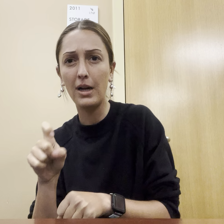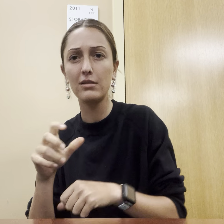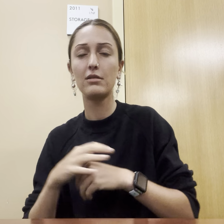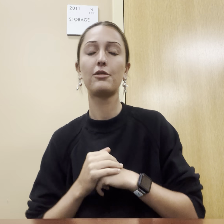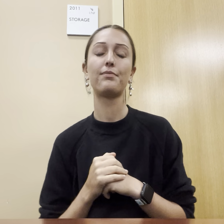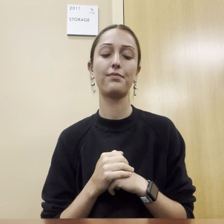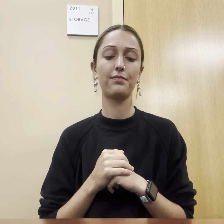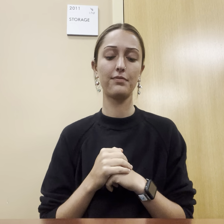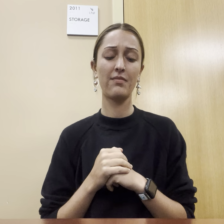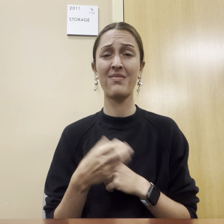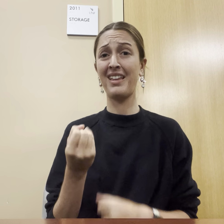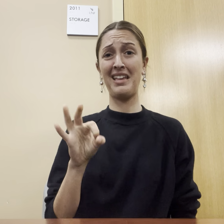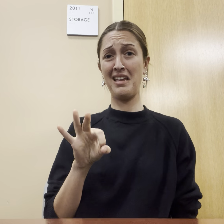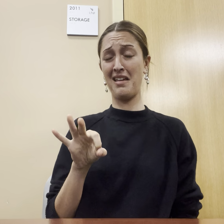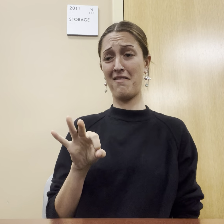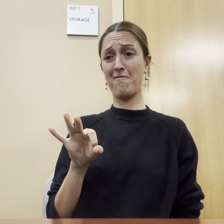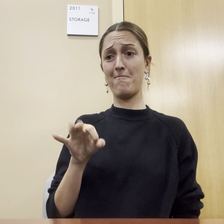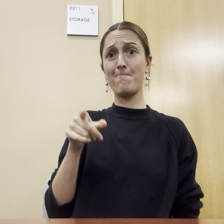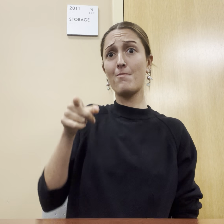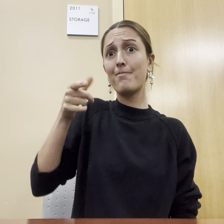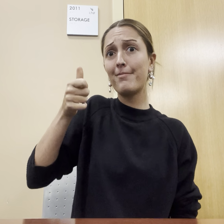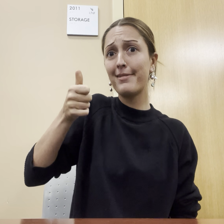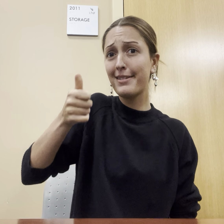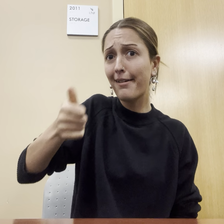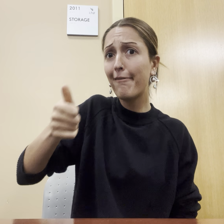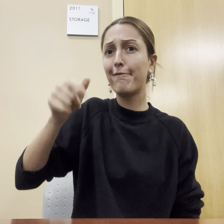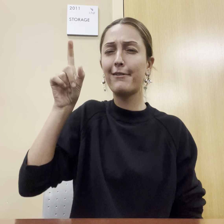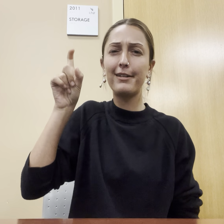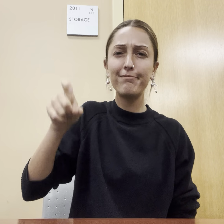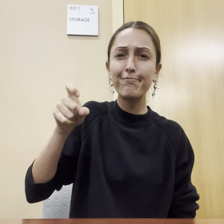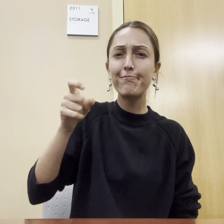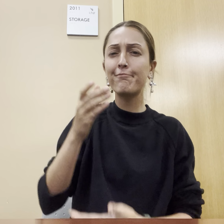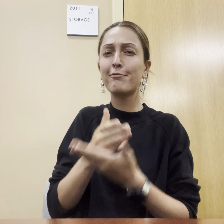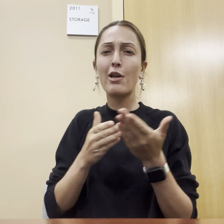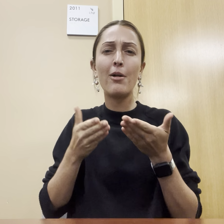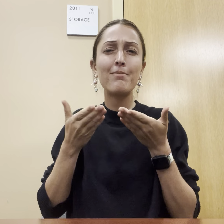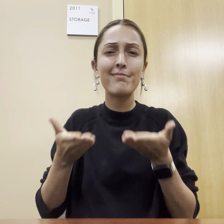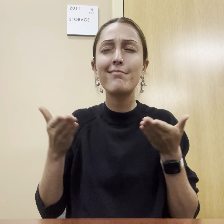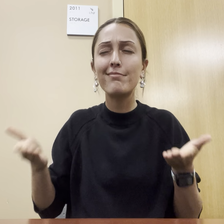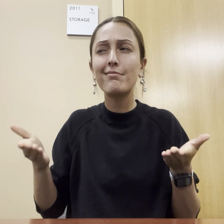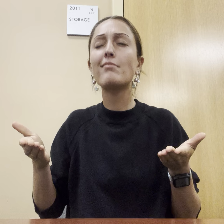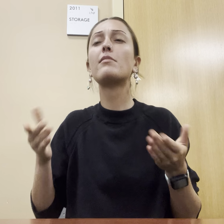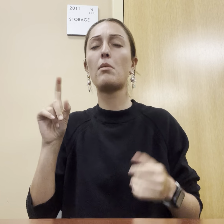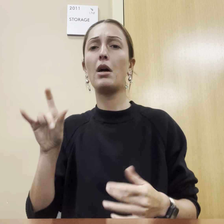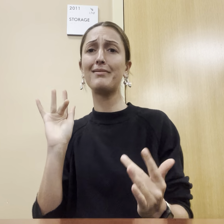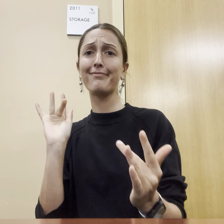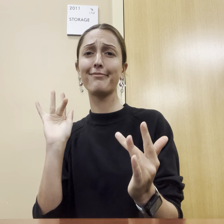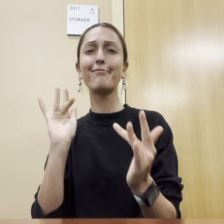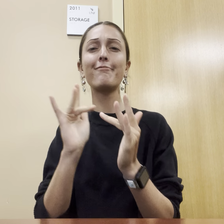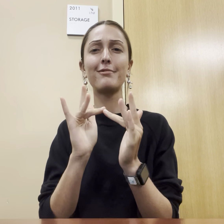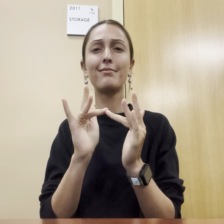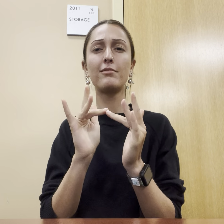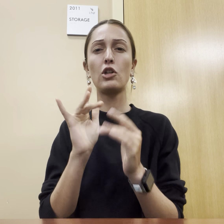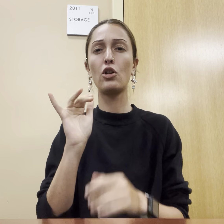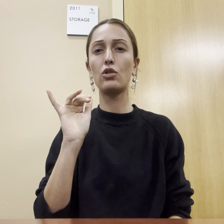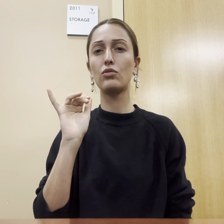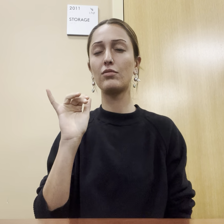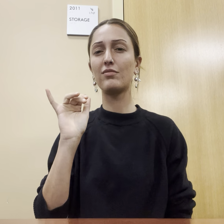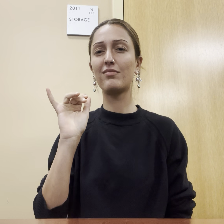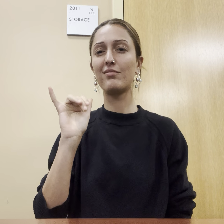them. I've had issues where I had a person I was supposed to contact when I got somewhere, it was a big event, nobody was answering,